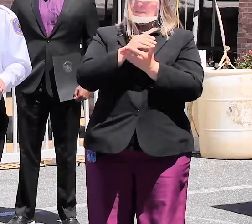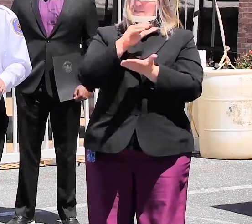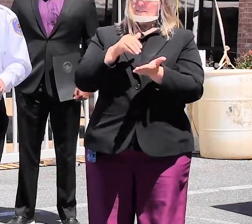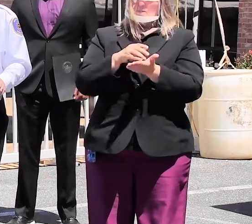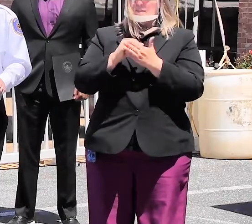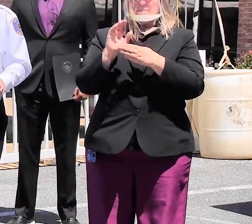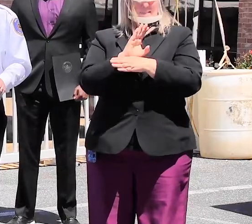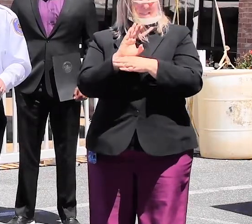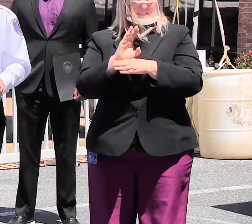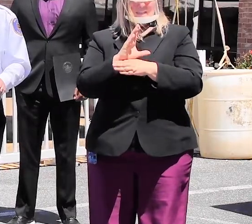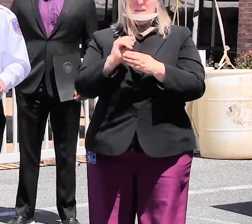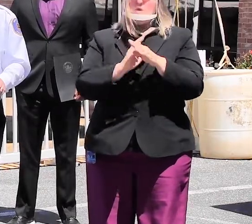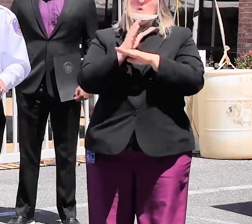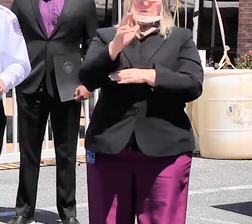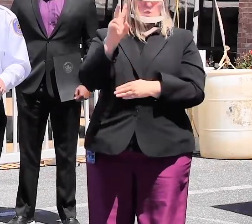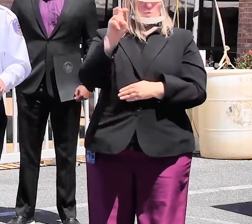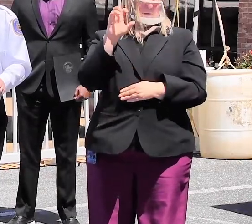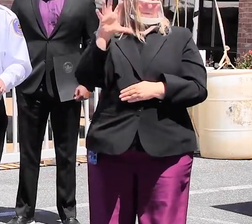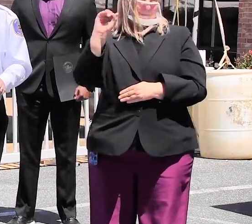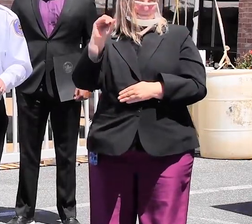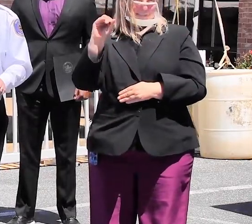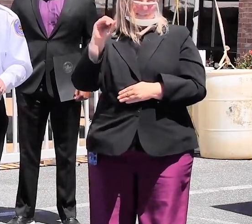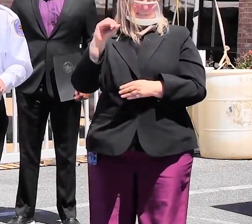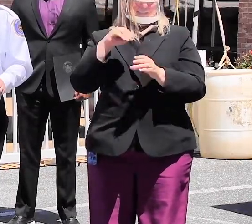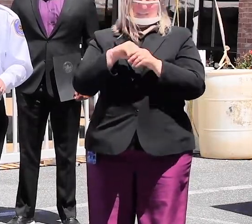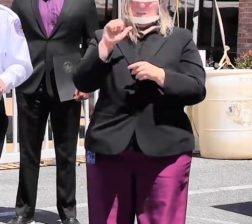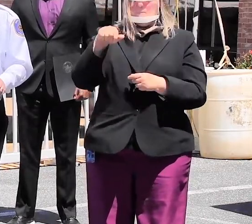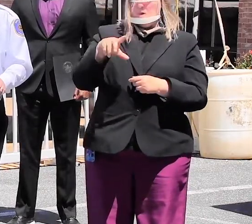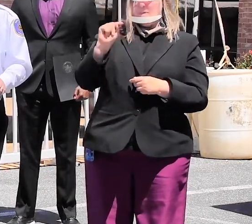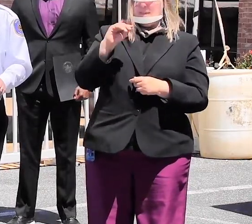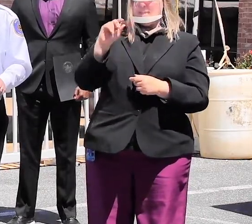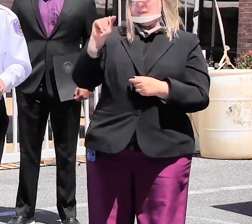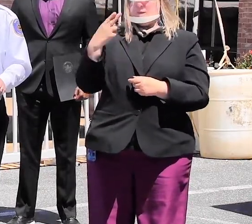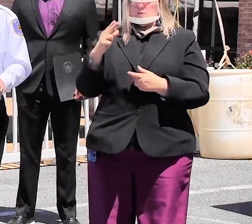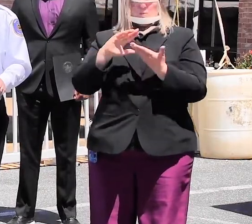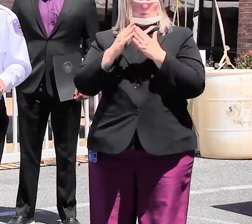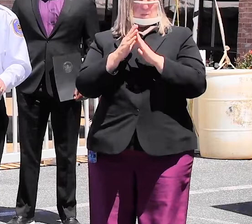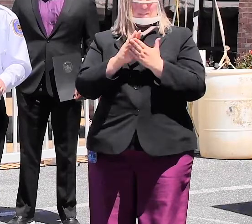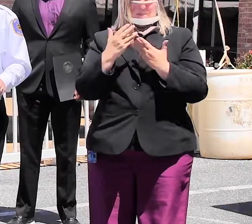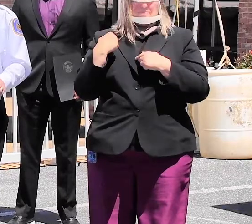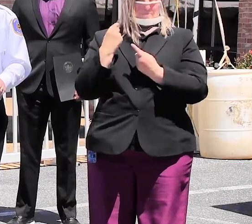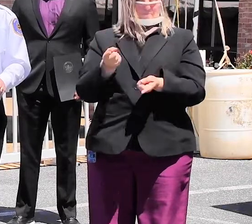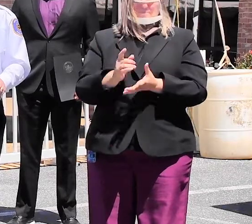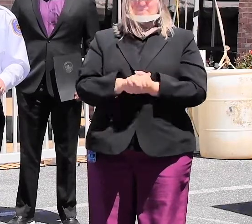businesses, and over 250 in apartment and townhome communities.